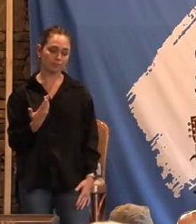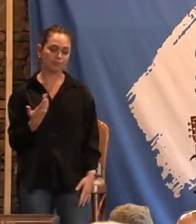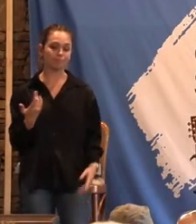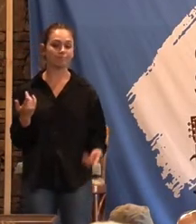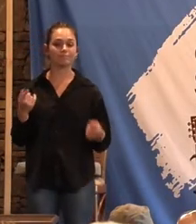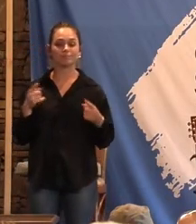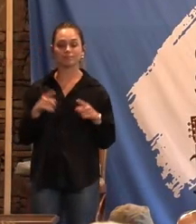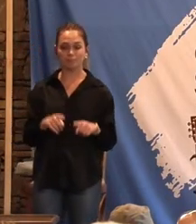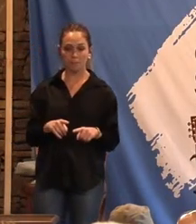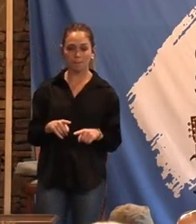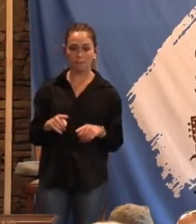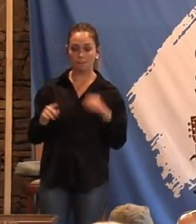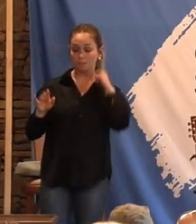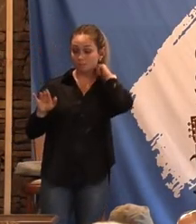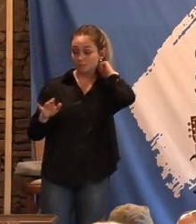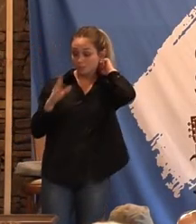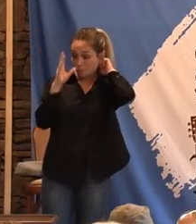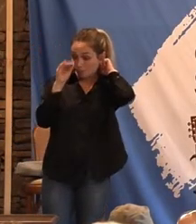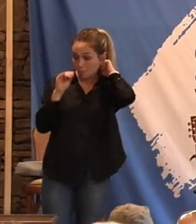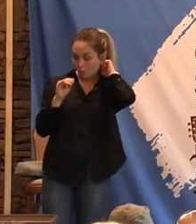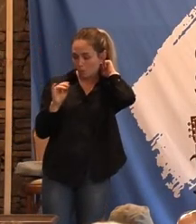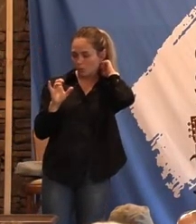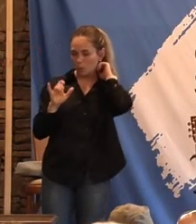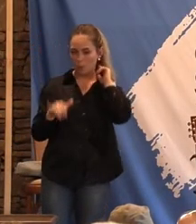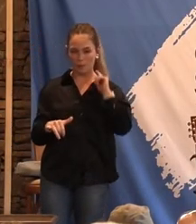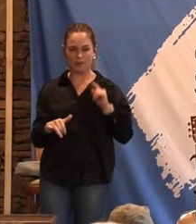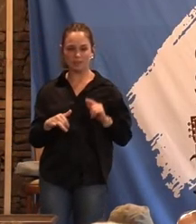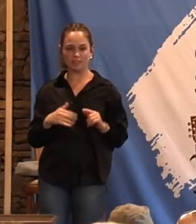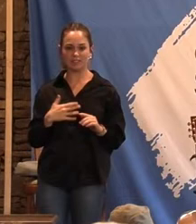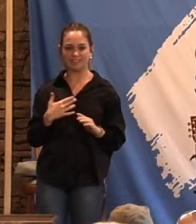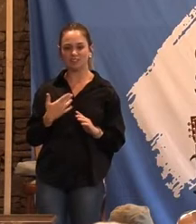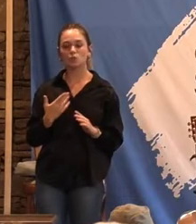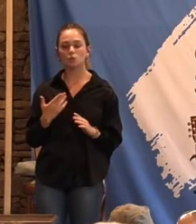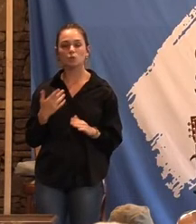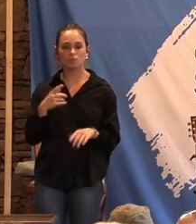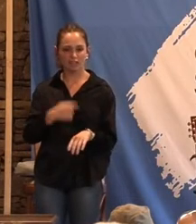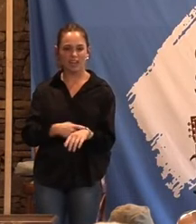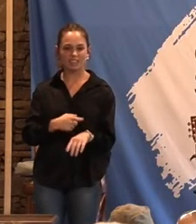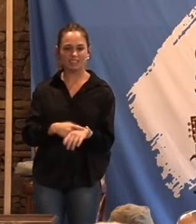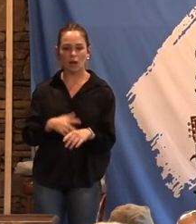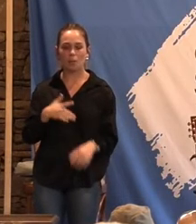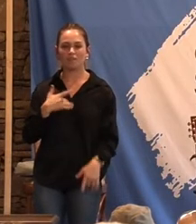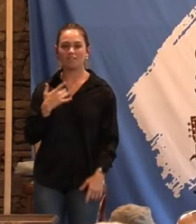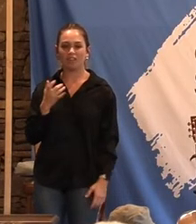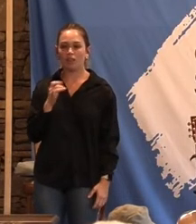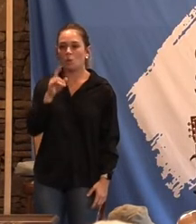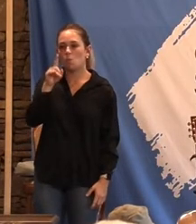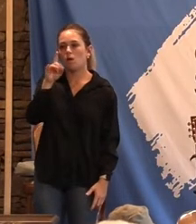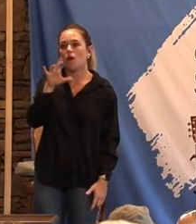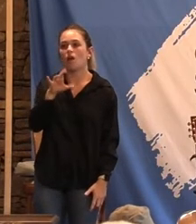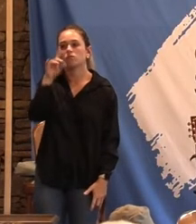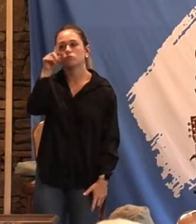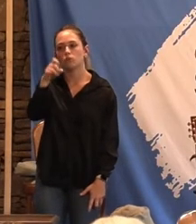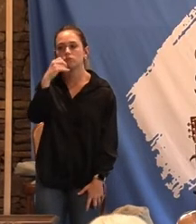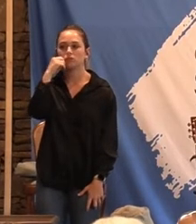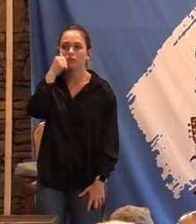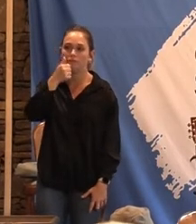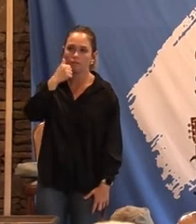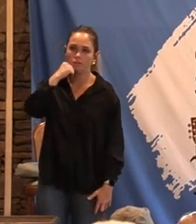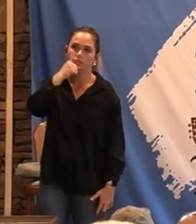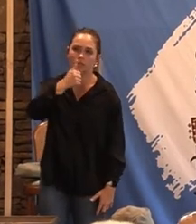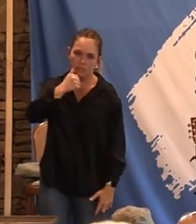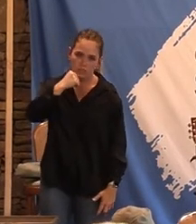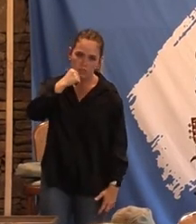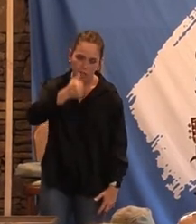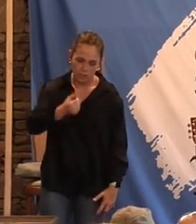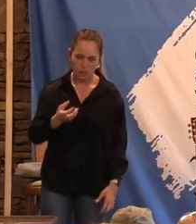turned out that his little boy was going through that phase where he asked what felt like 100 questions a day.